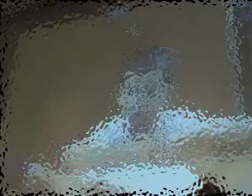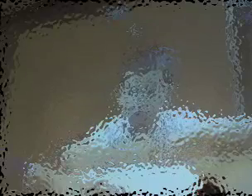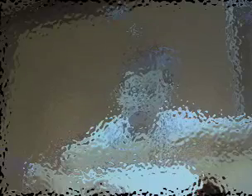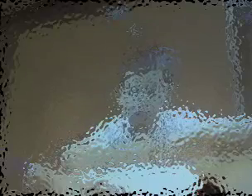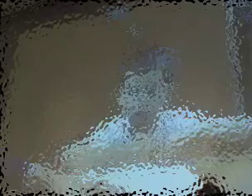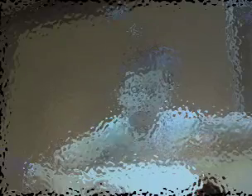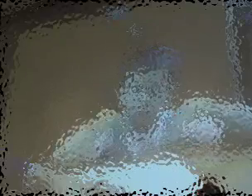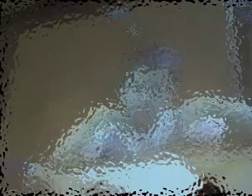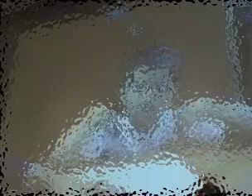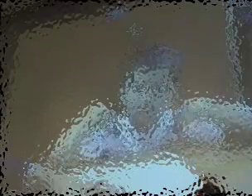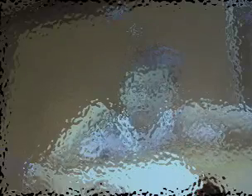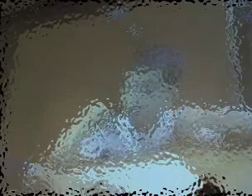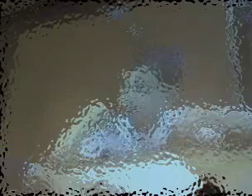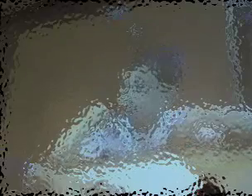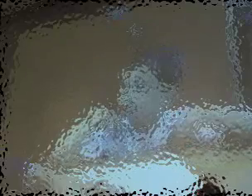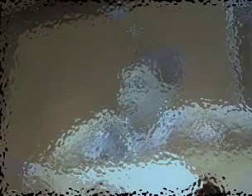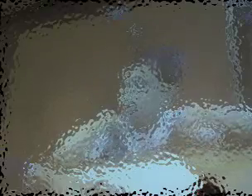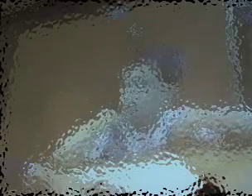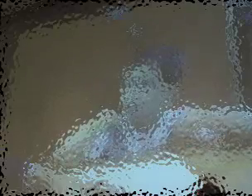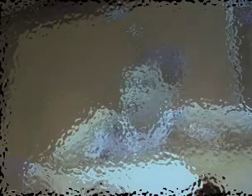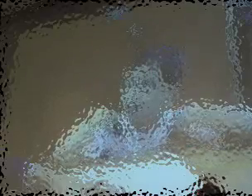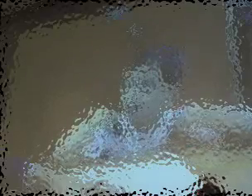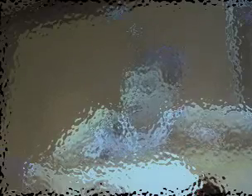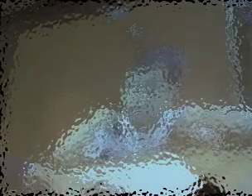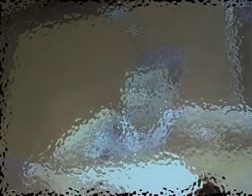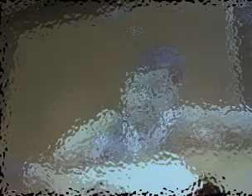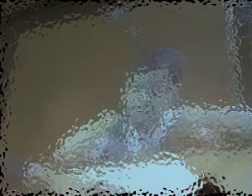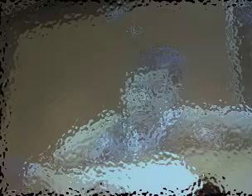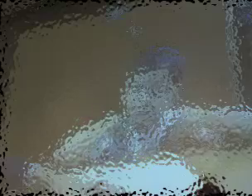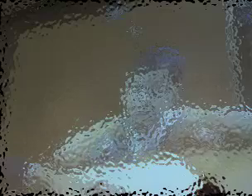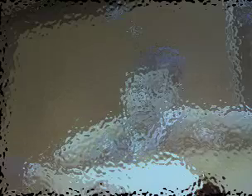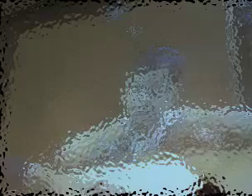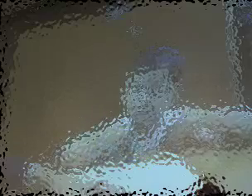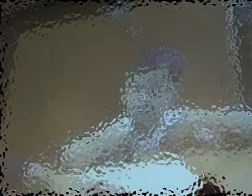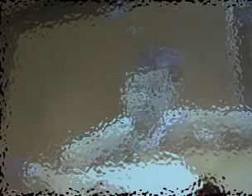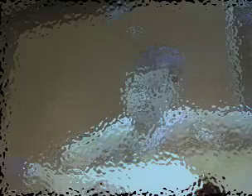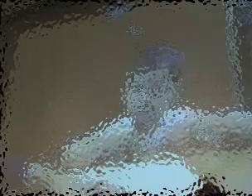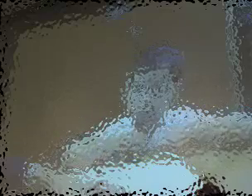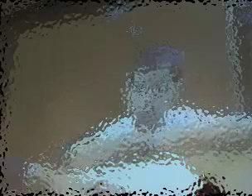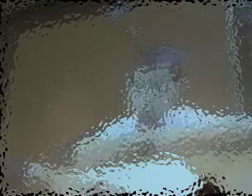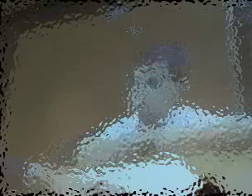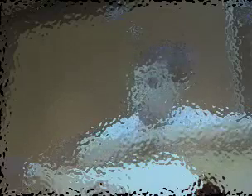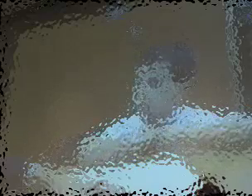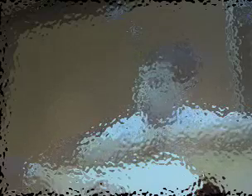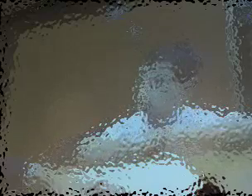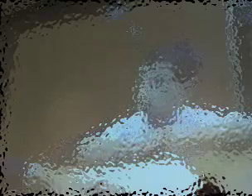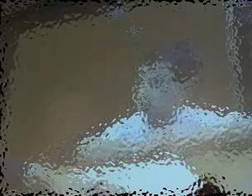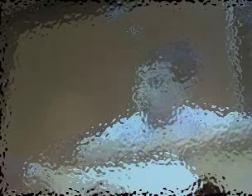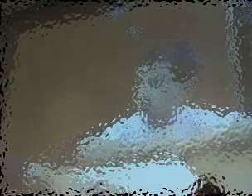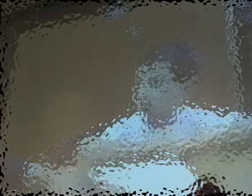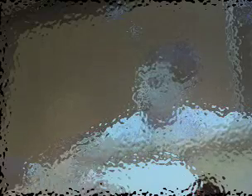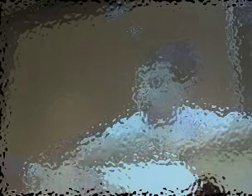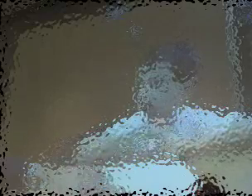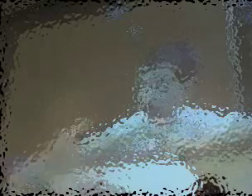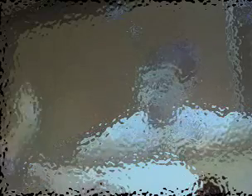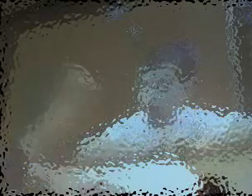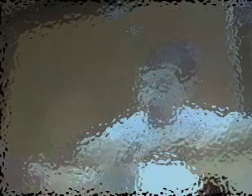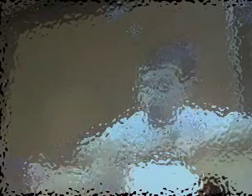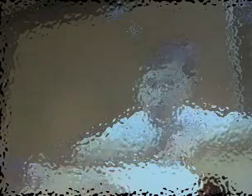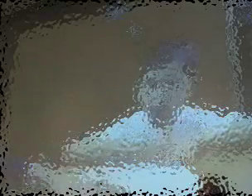not, happy, happy, happy, hold. Okay, let's do the next